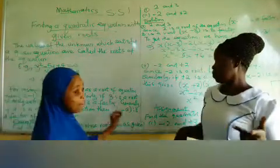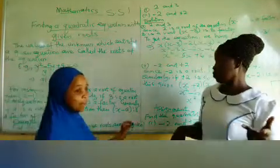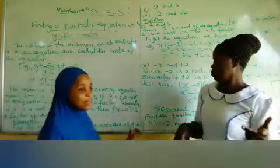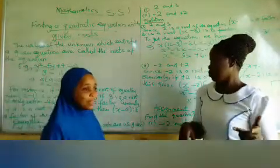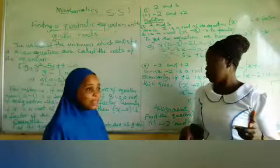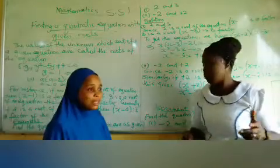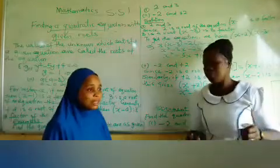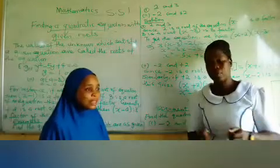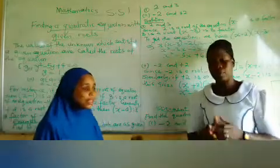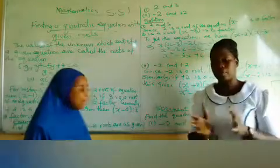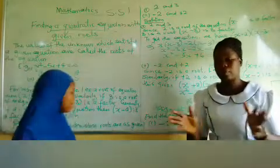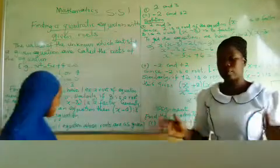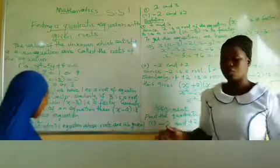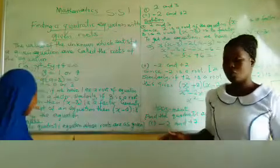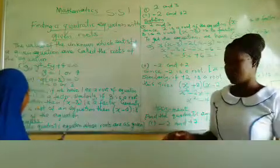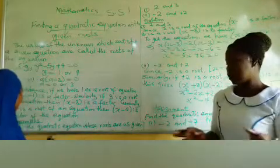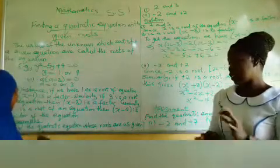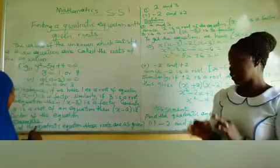Generally, if a